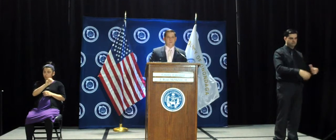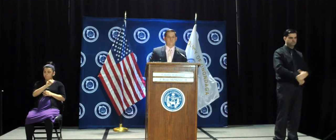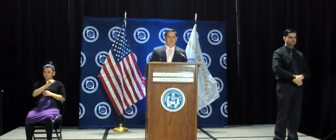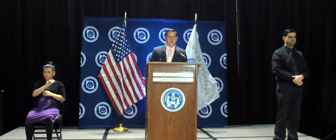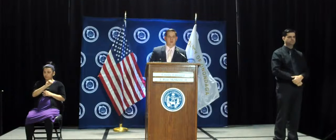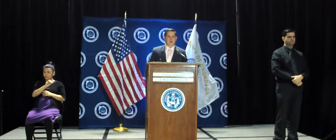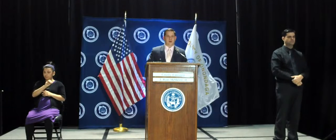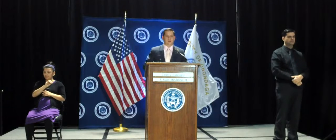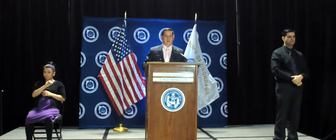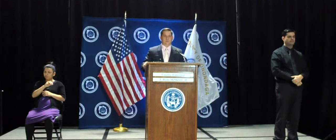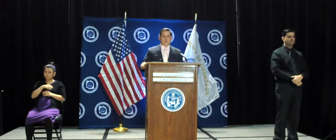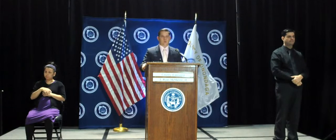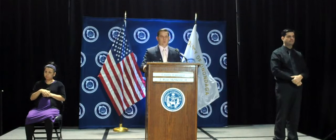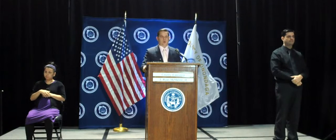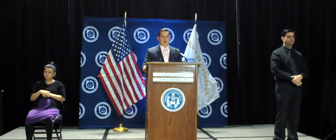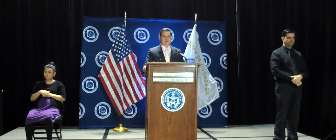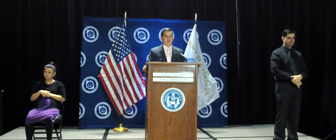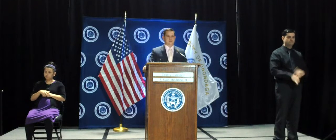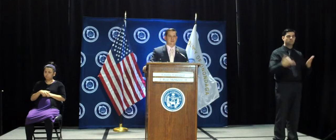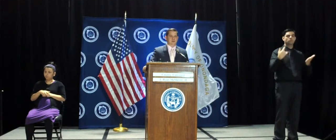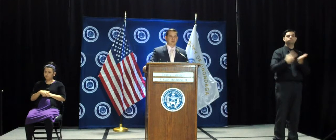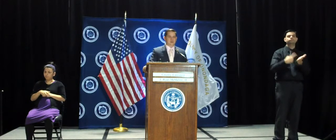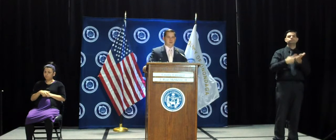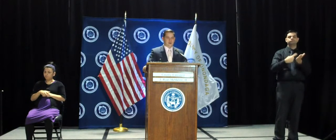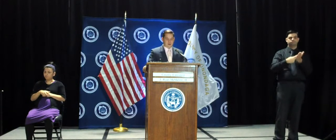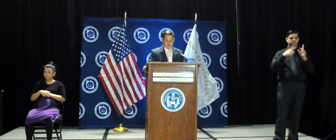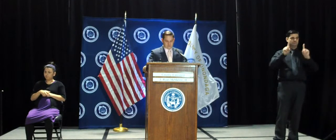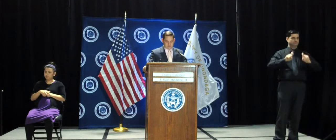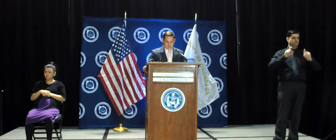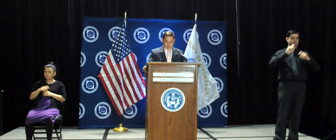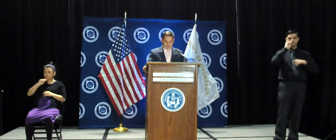testing, again, a lot being reported on testing.